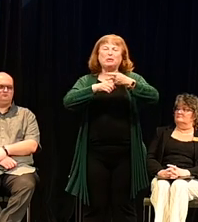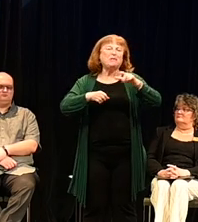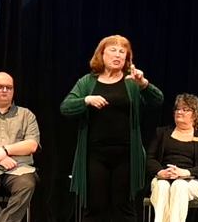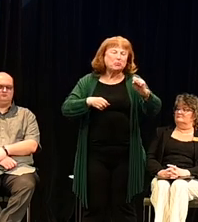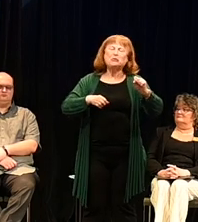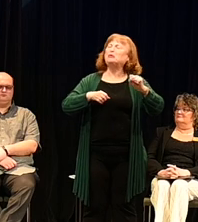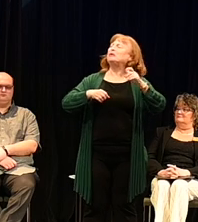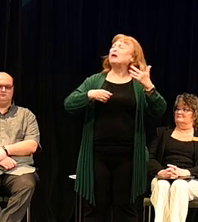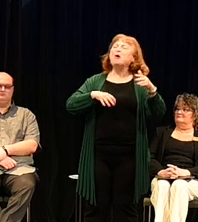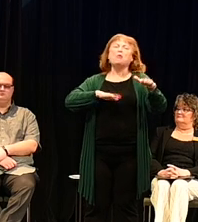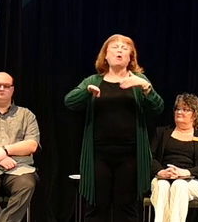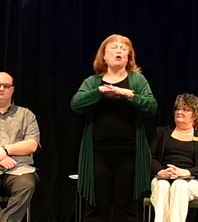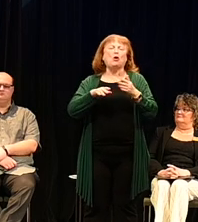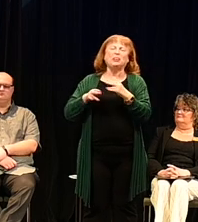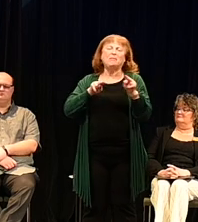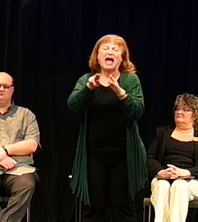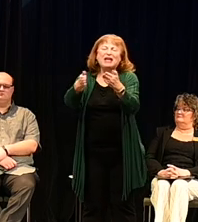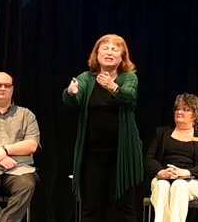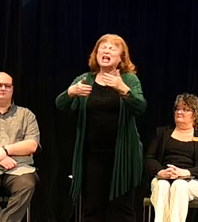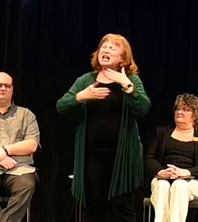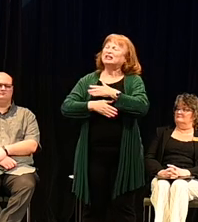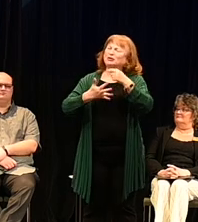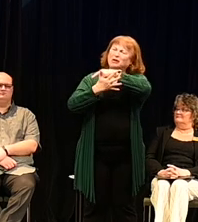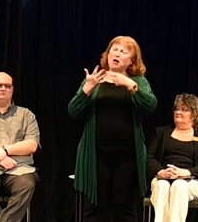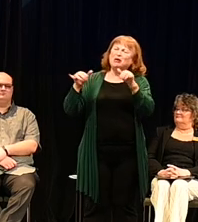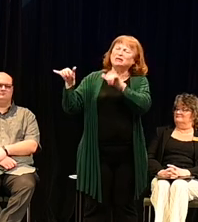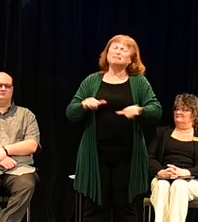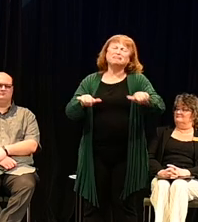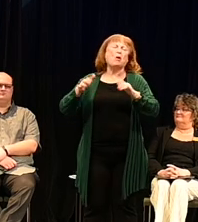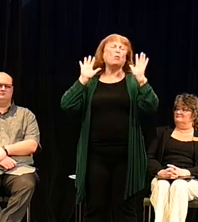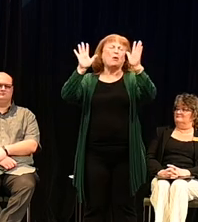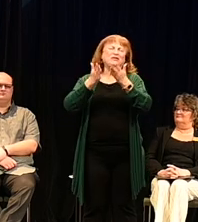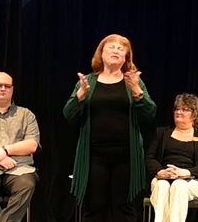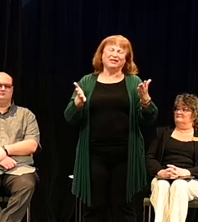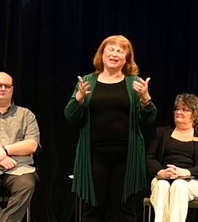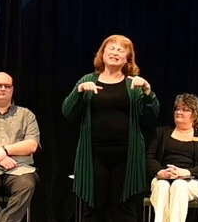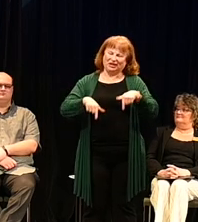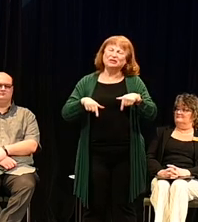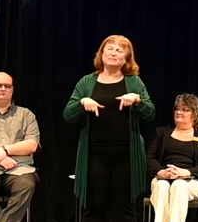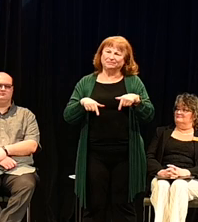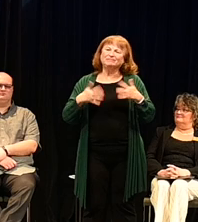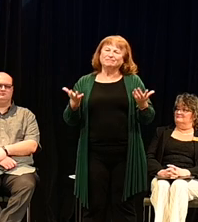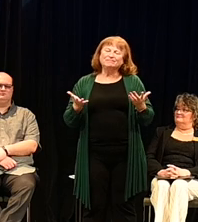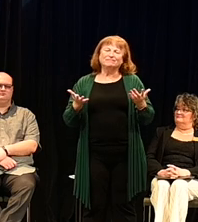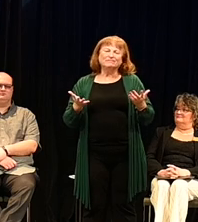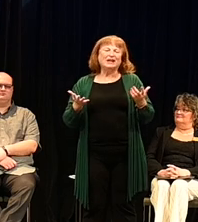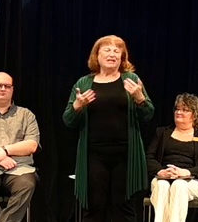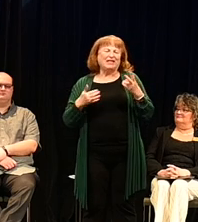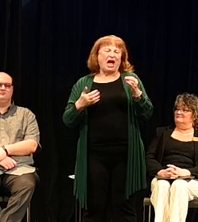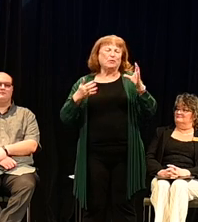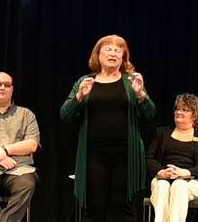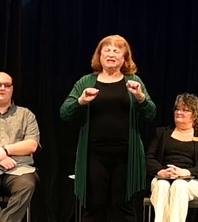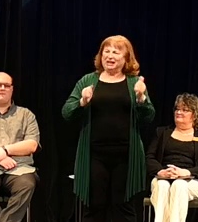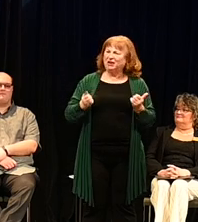pools, walk on the pathways, enjoy all of the wonderful things at the county fair, that Howard County